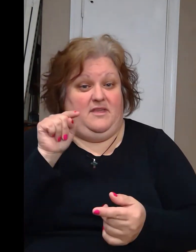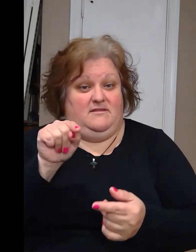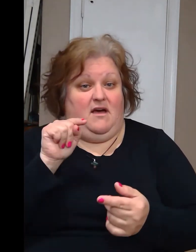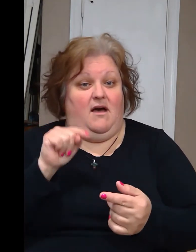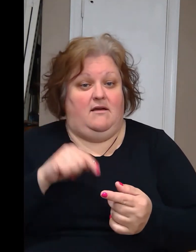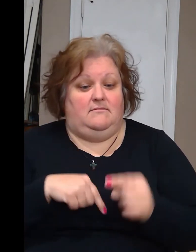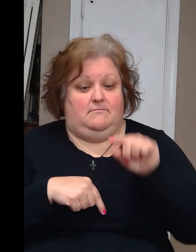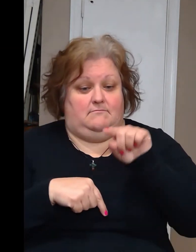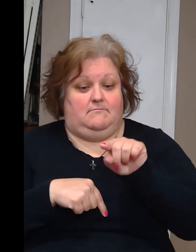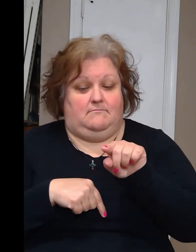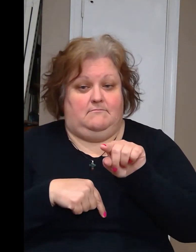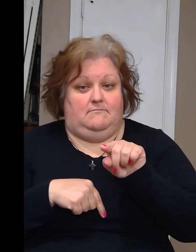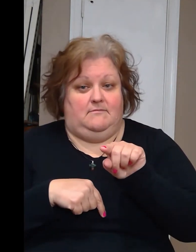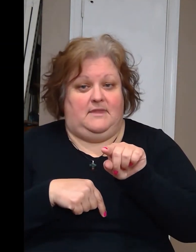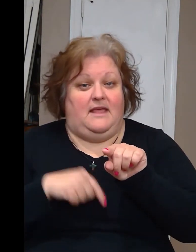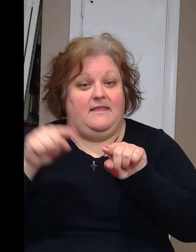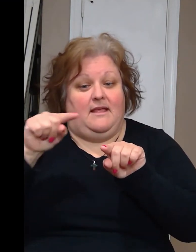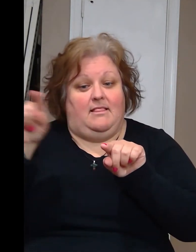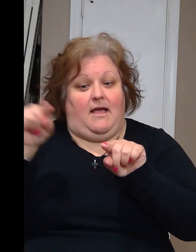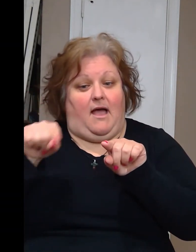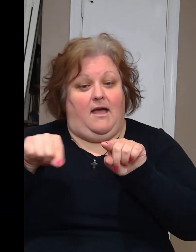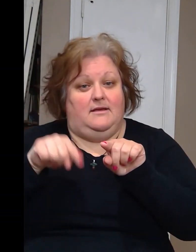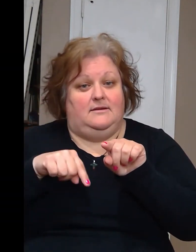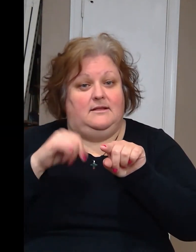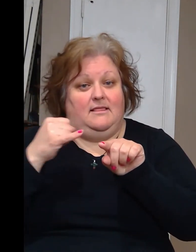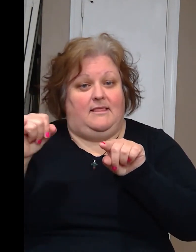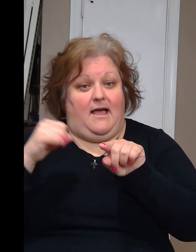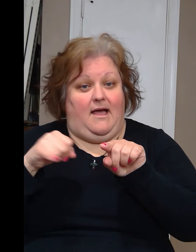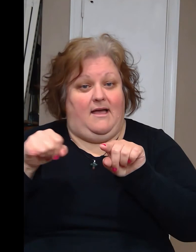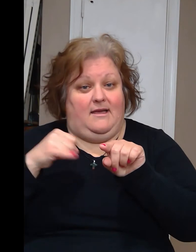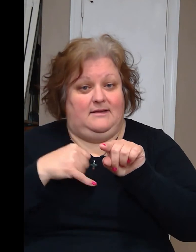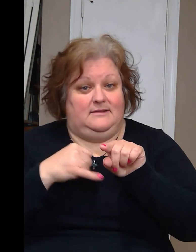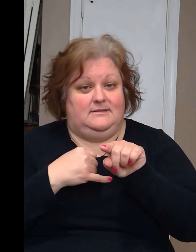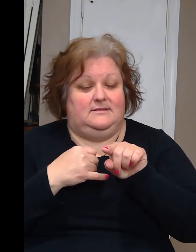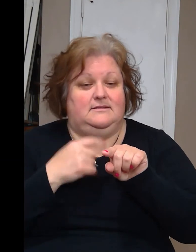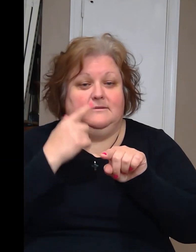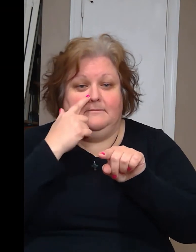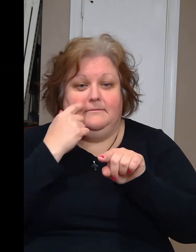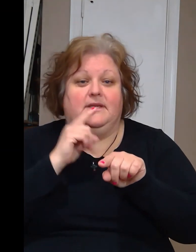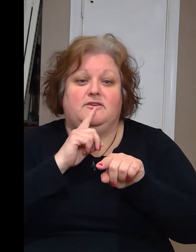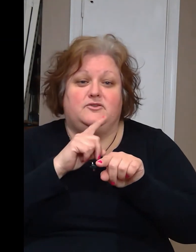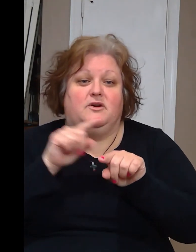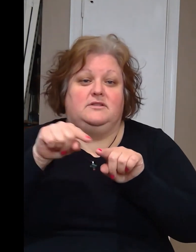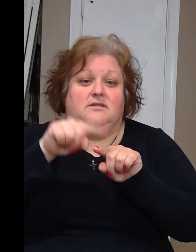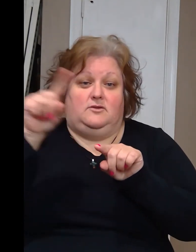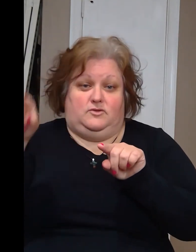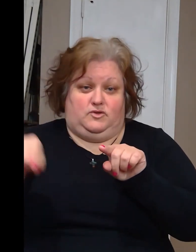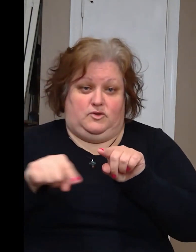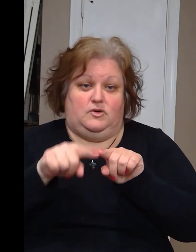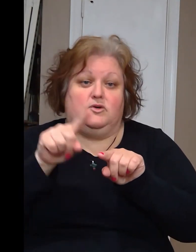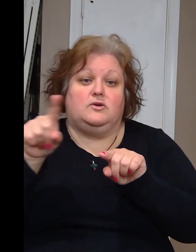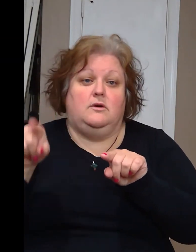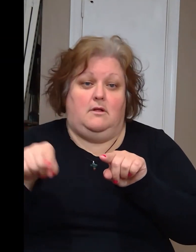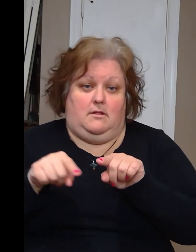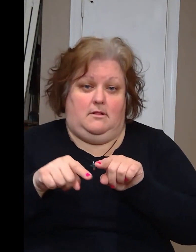middle with a dot, then I do some lines around, again creating a radial design.